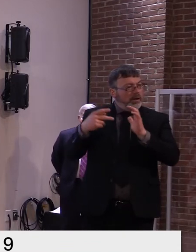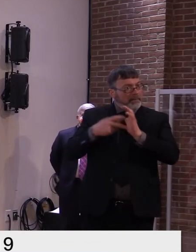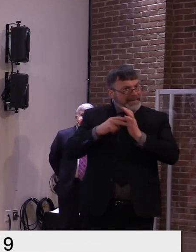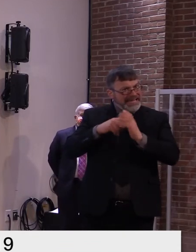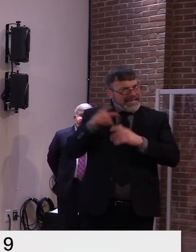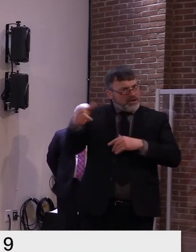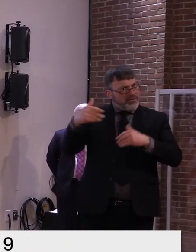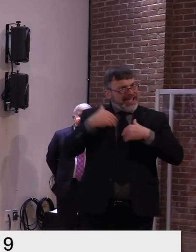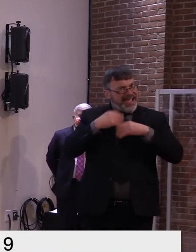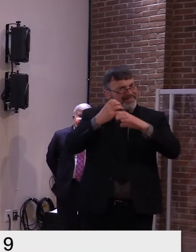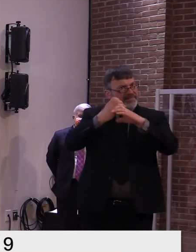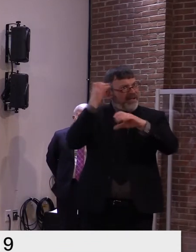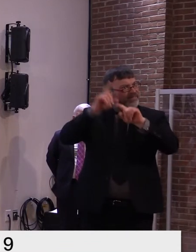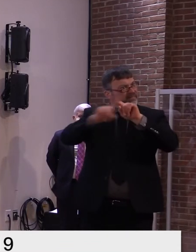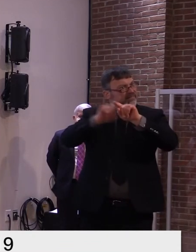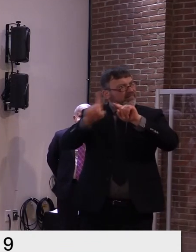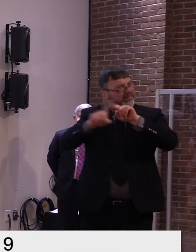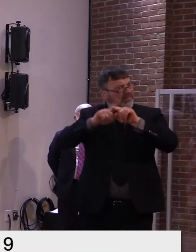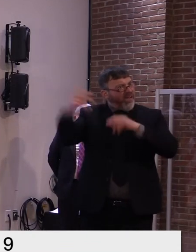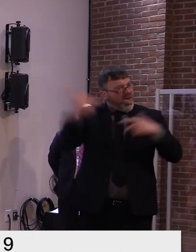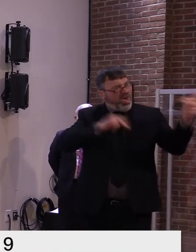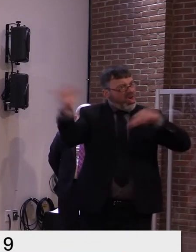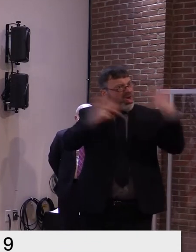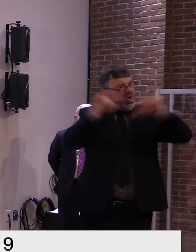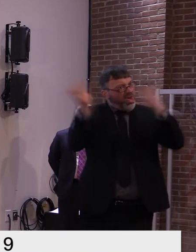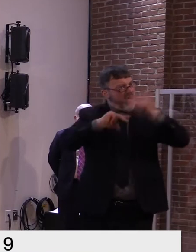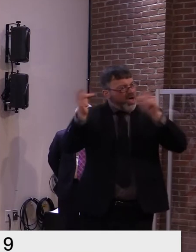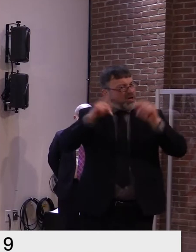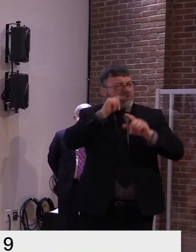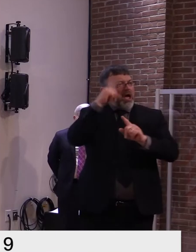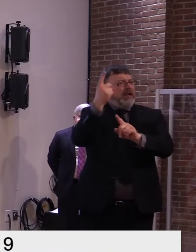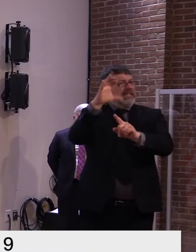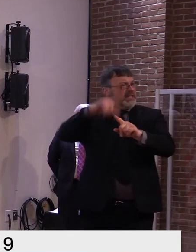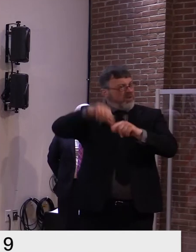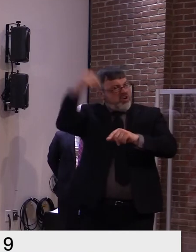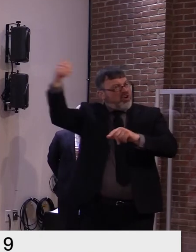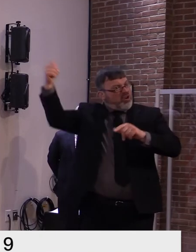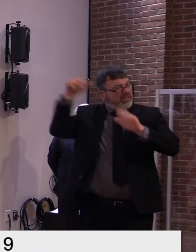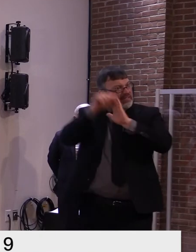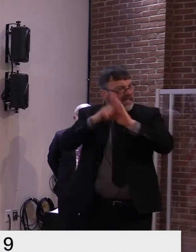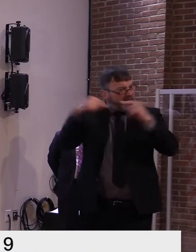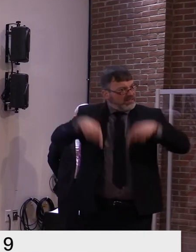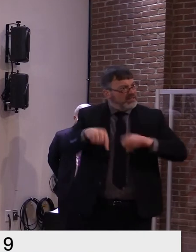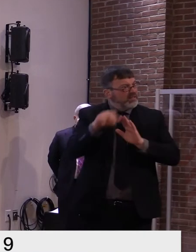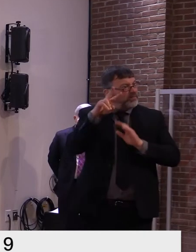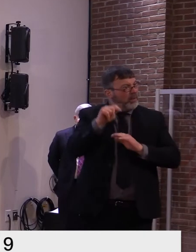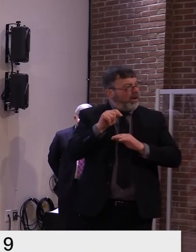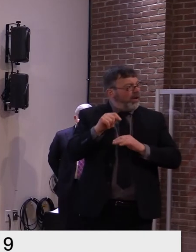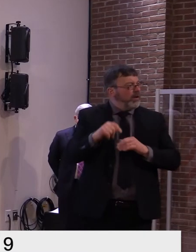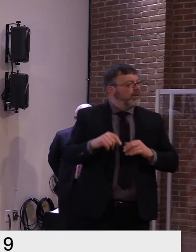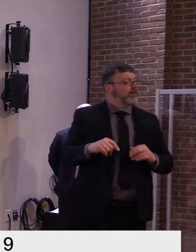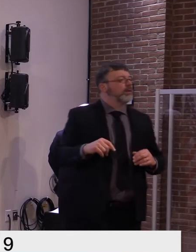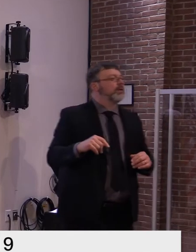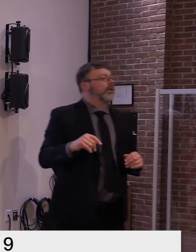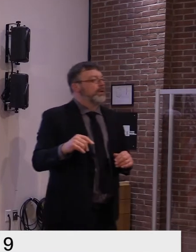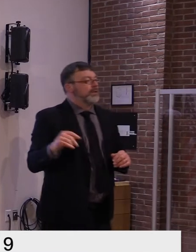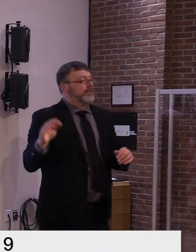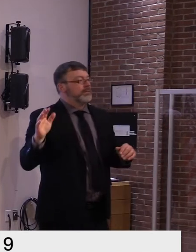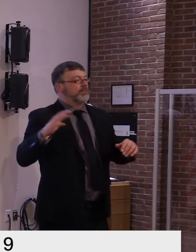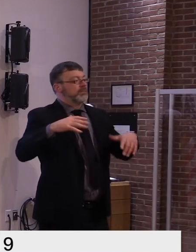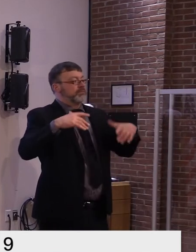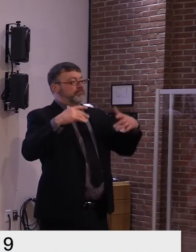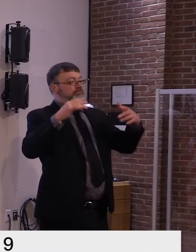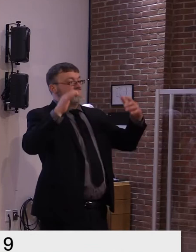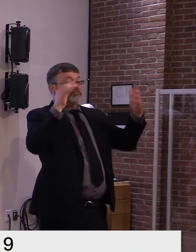Interstate transportation remains uninterrupted. So whether it's an airplane, personal car, bus, to the extent you can get a ferry